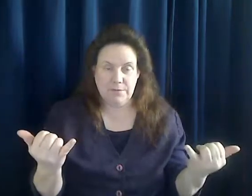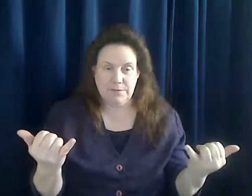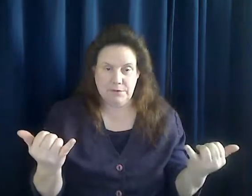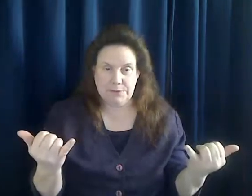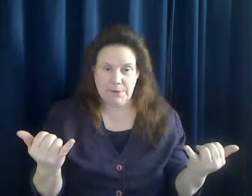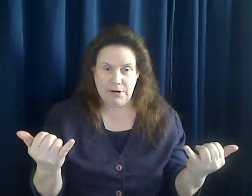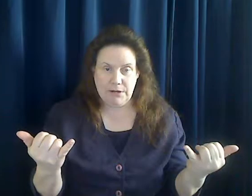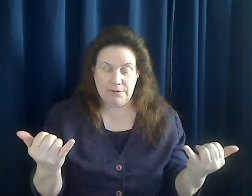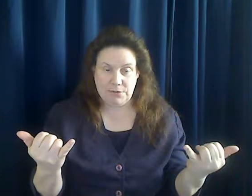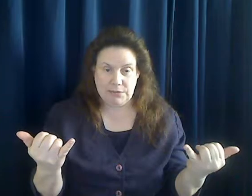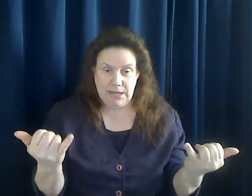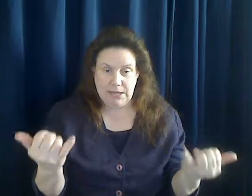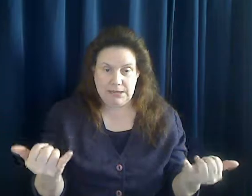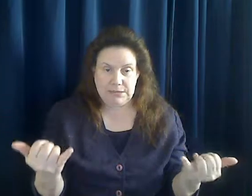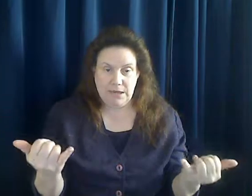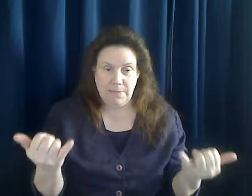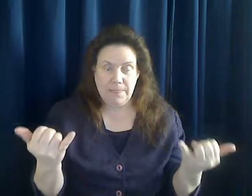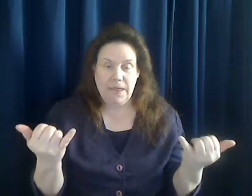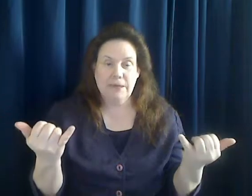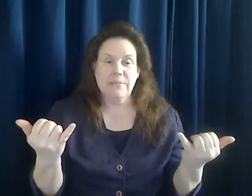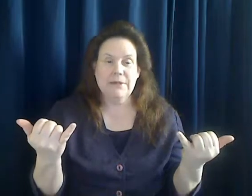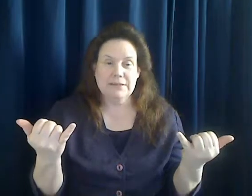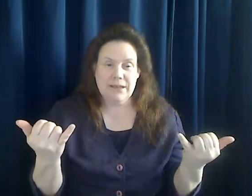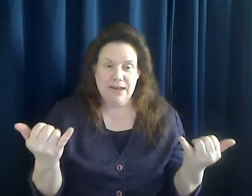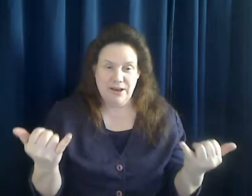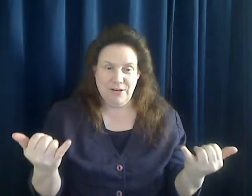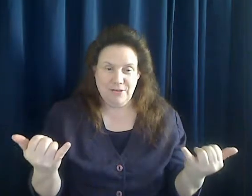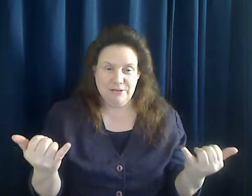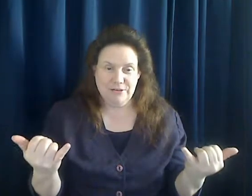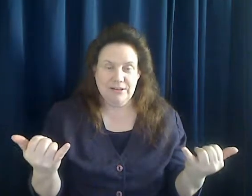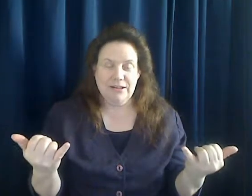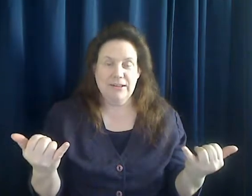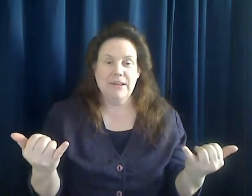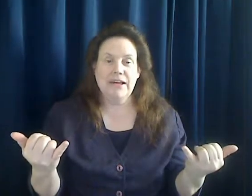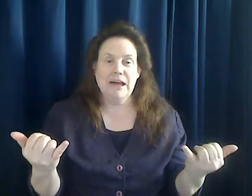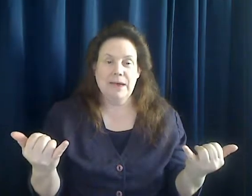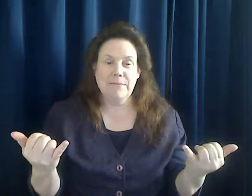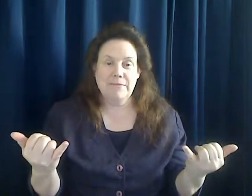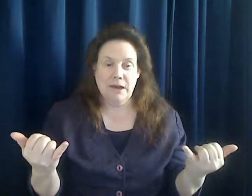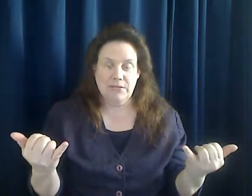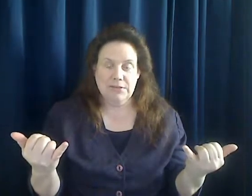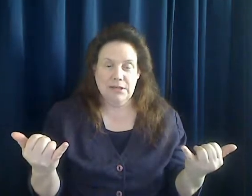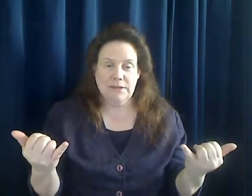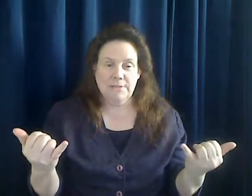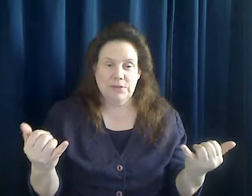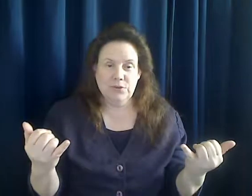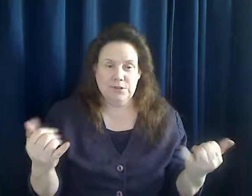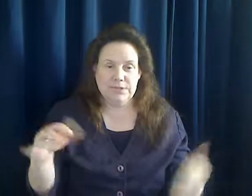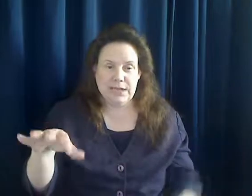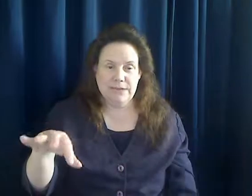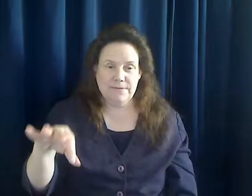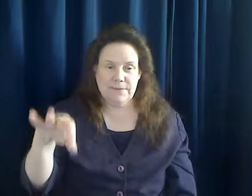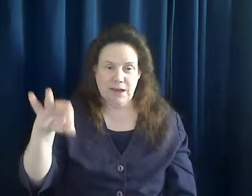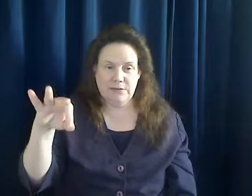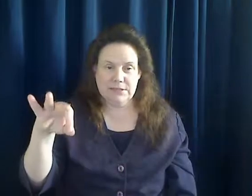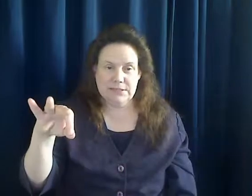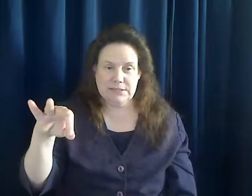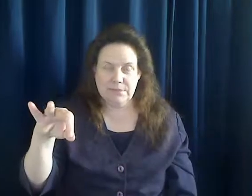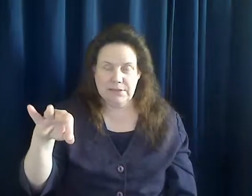now, remember the first part of today is now, but now I'm found. You could sign found as in something